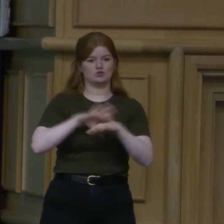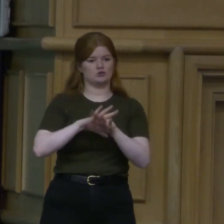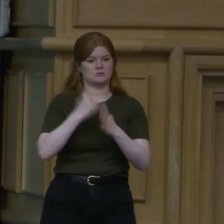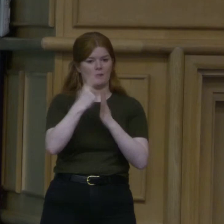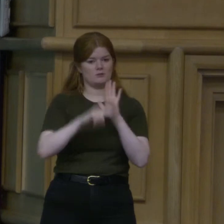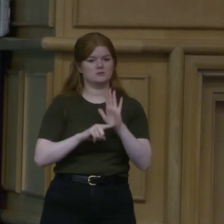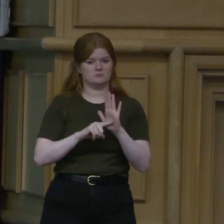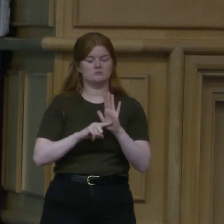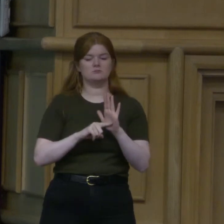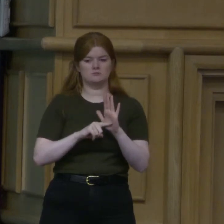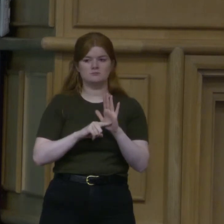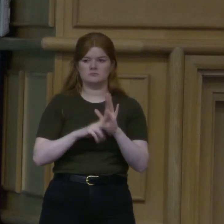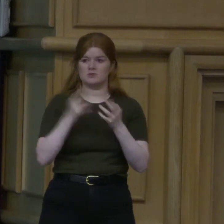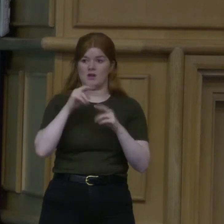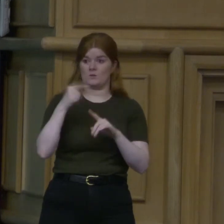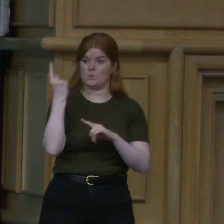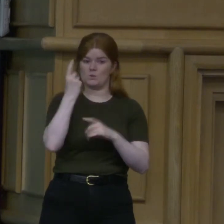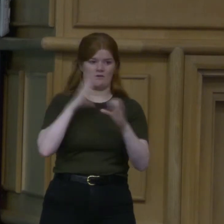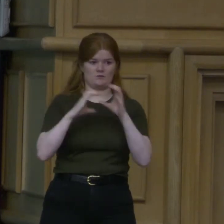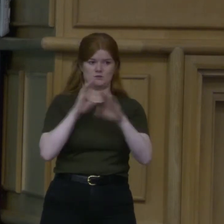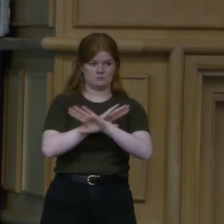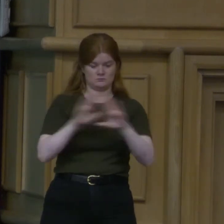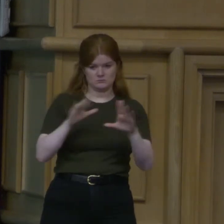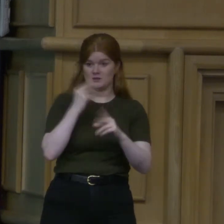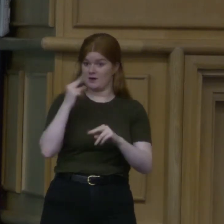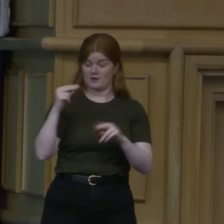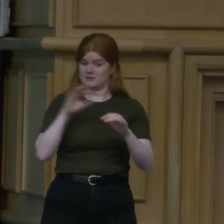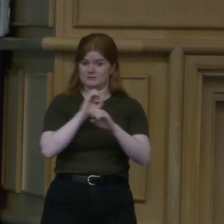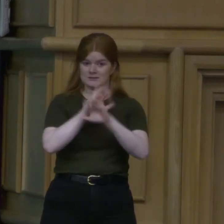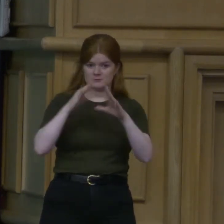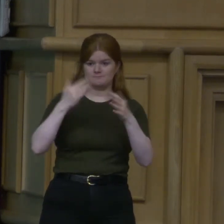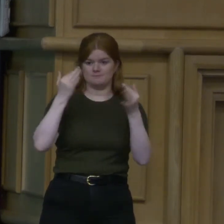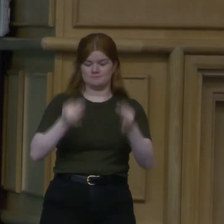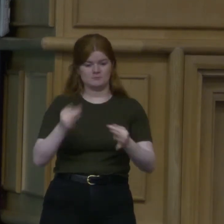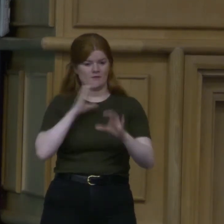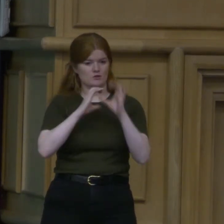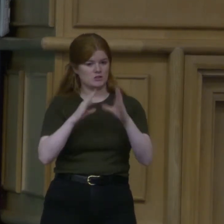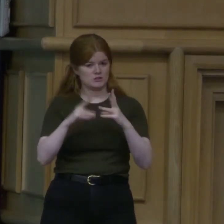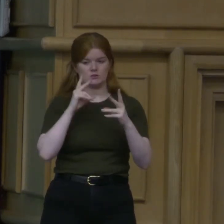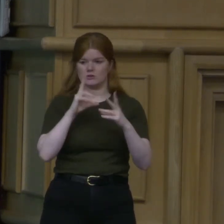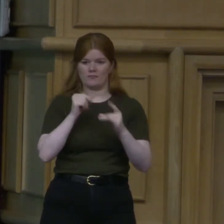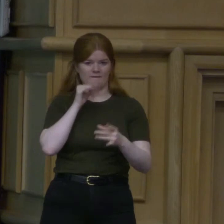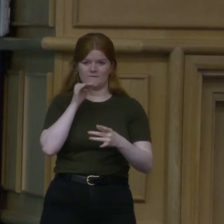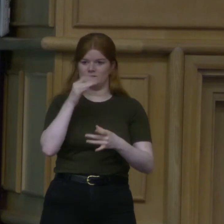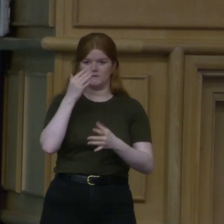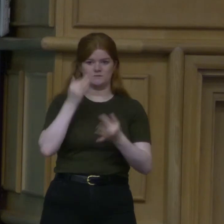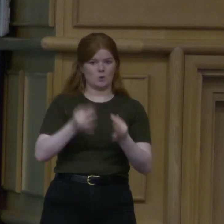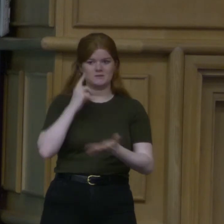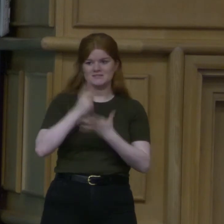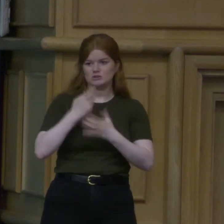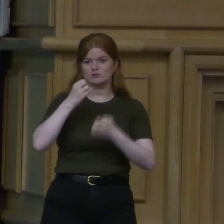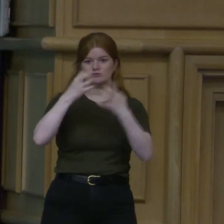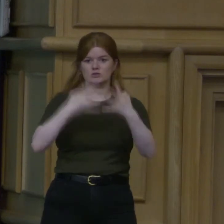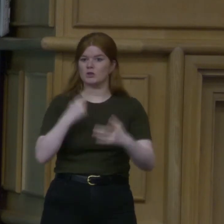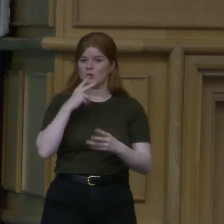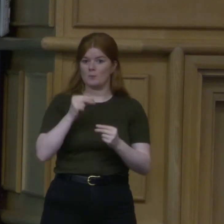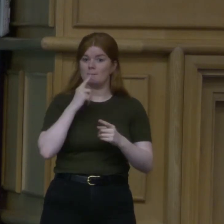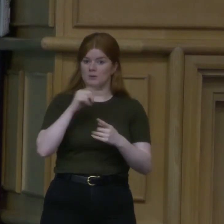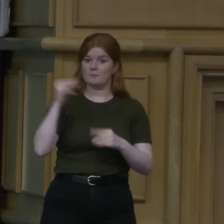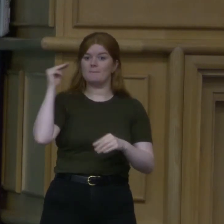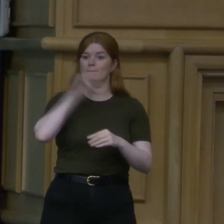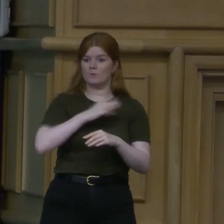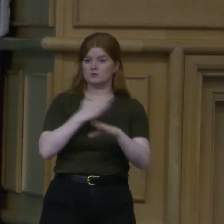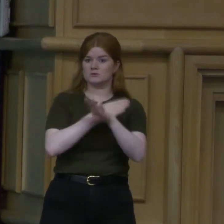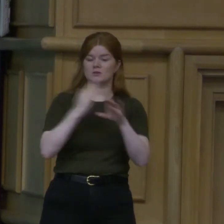security policy. Not the only conversation, not a definitive conversation with formal decisions and outcomes, but a